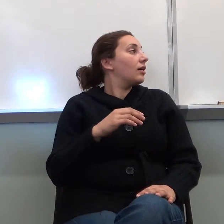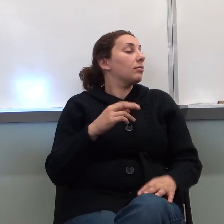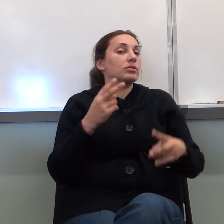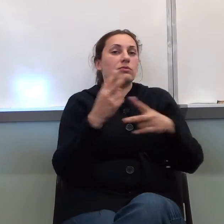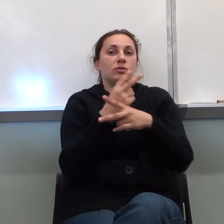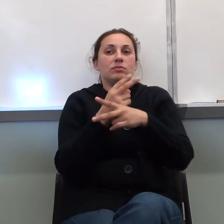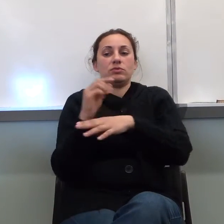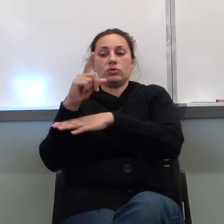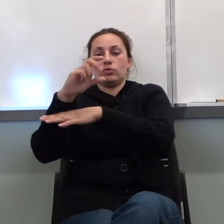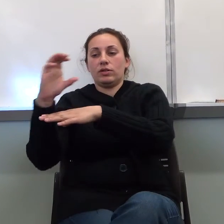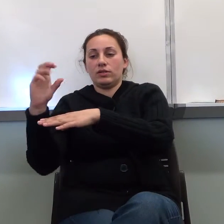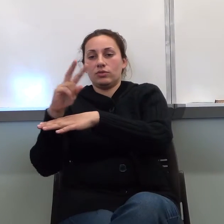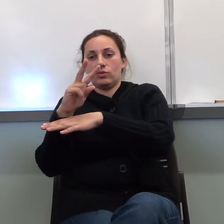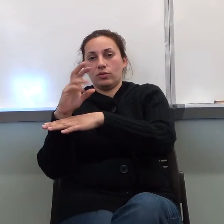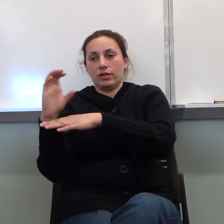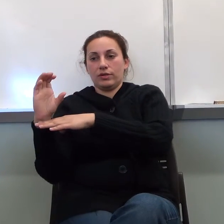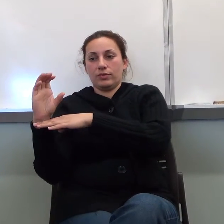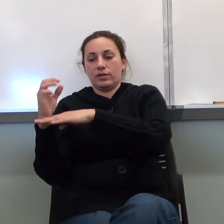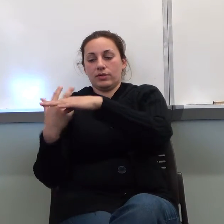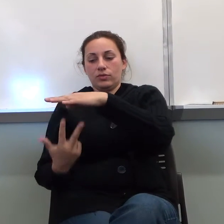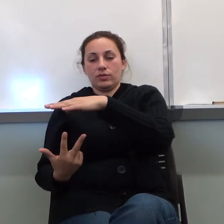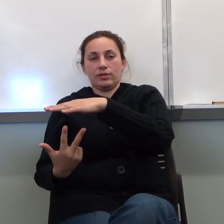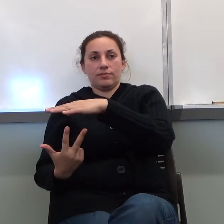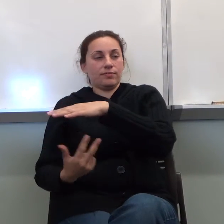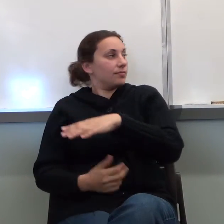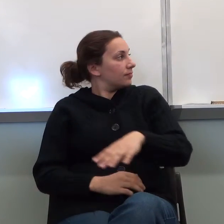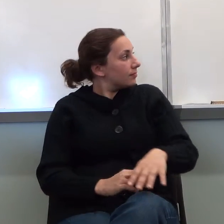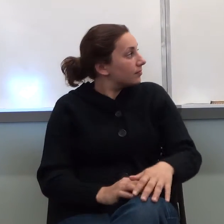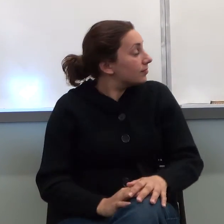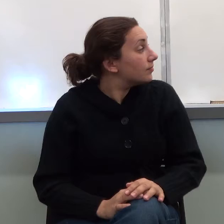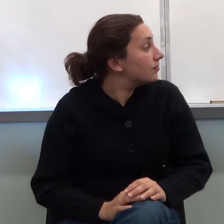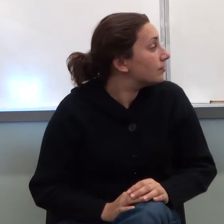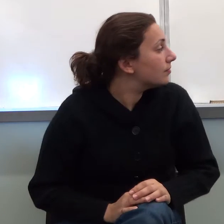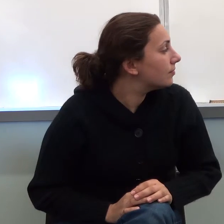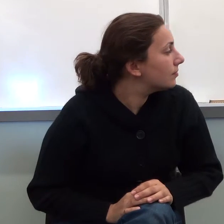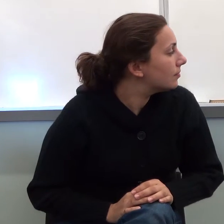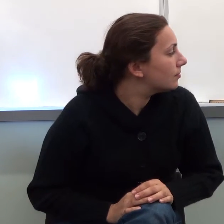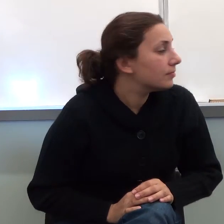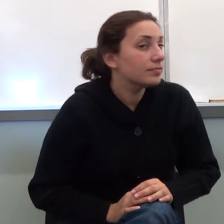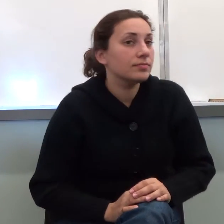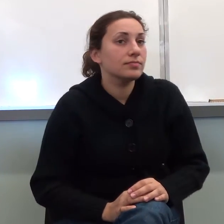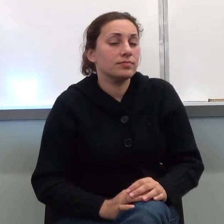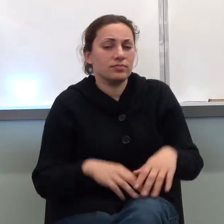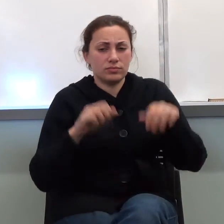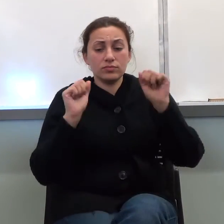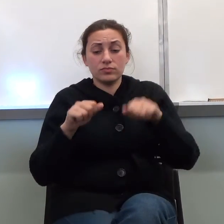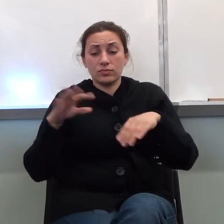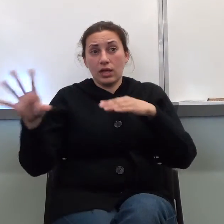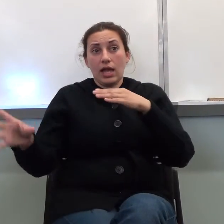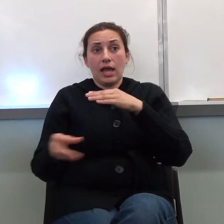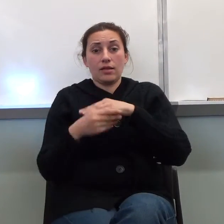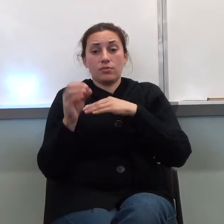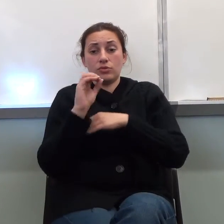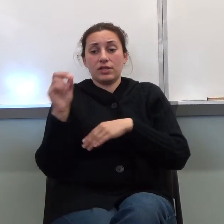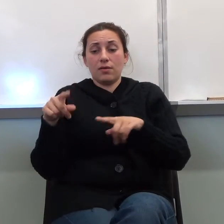here and a 3 there. Now, yes, you could attach a percent sign there, but most people would think